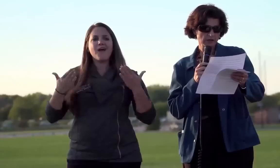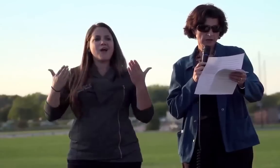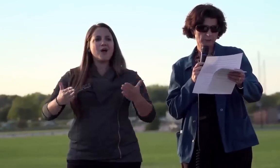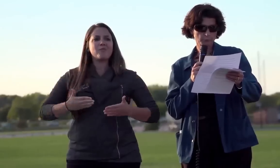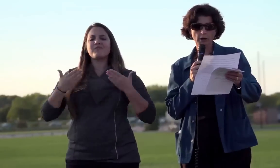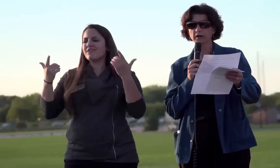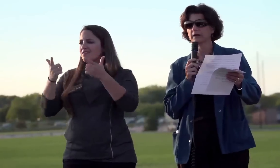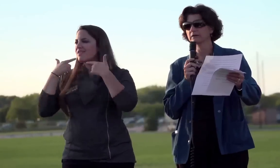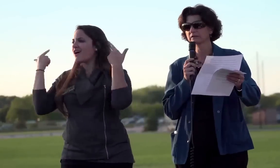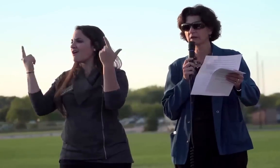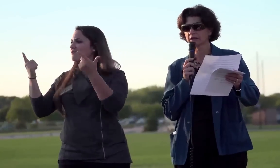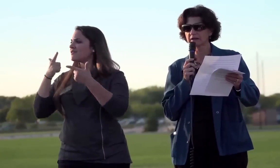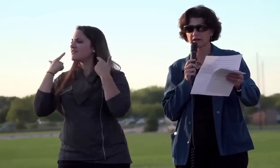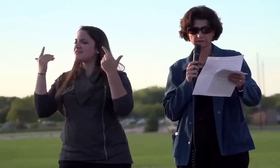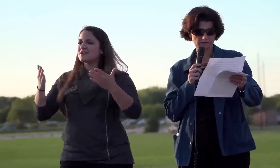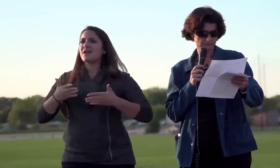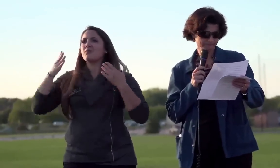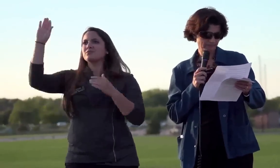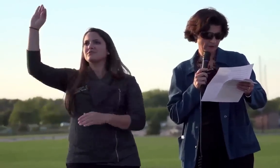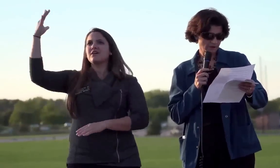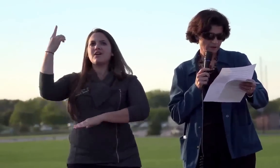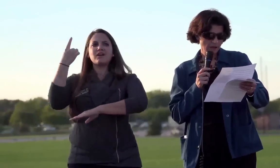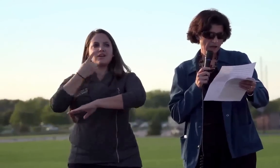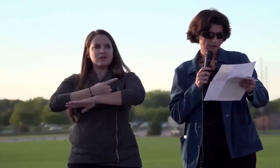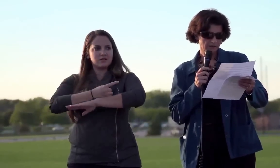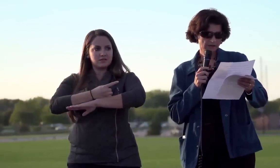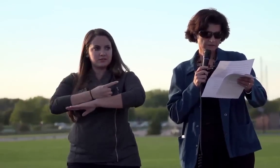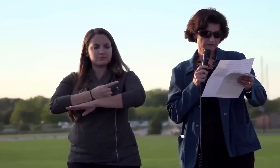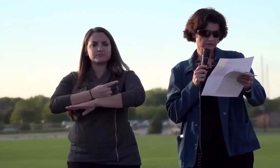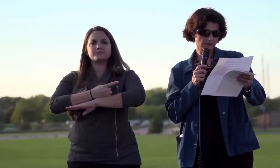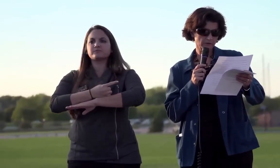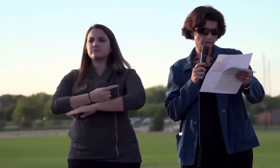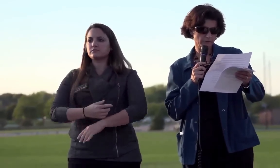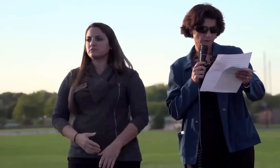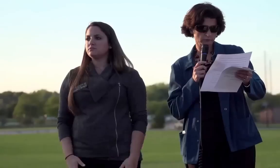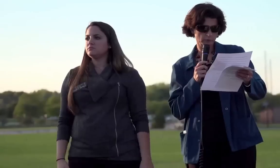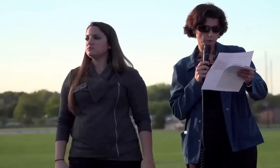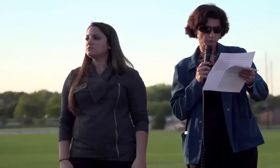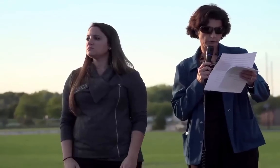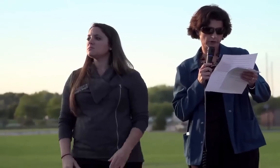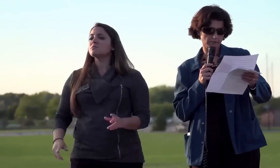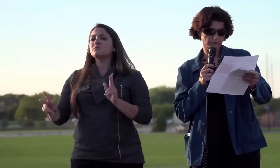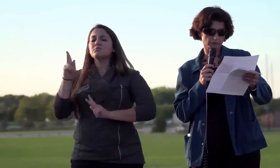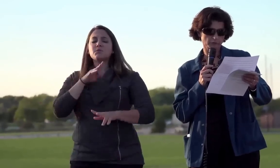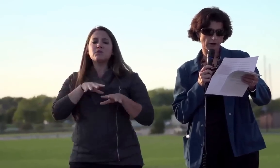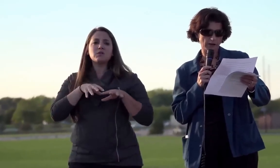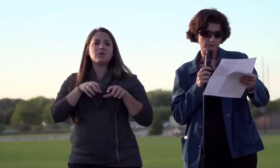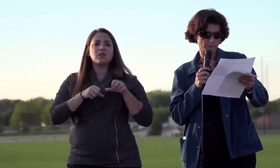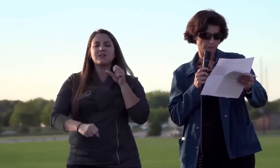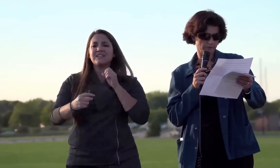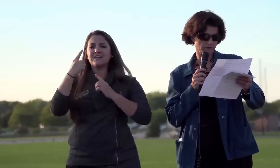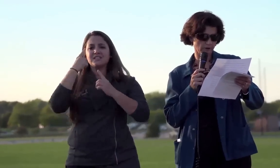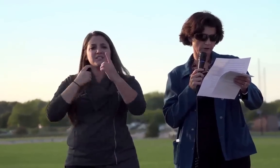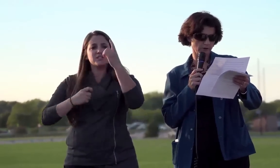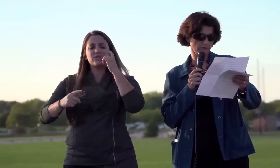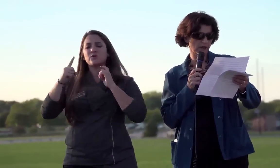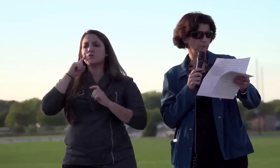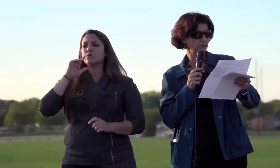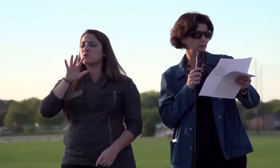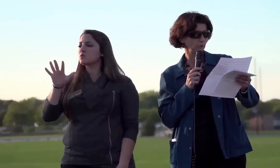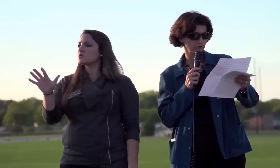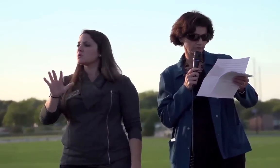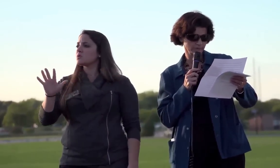bright and sunny days. I'd like the tears of those of you who grieve to dry before the sun of happy